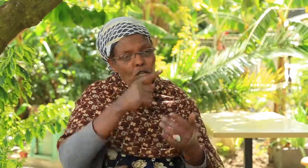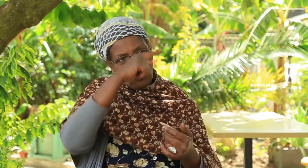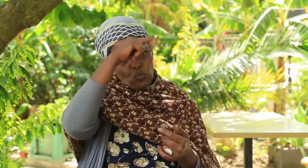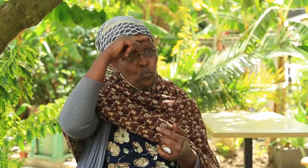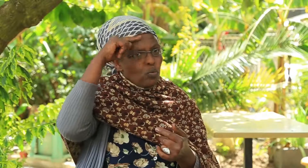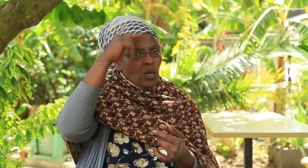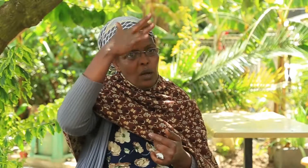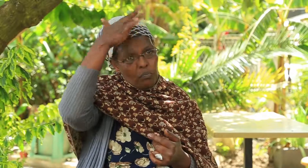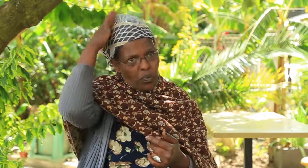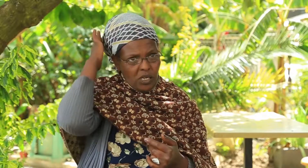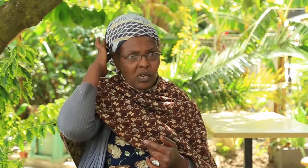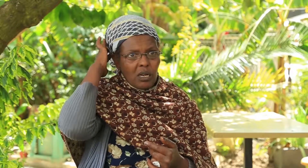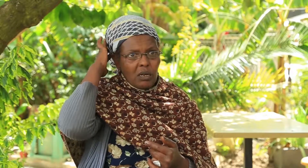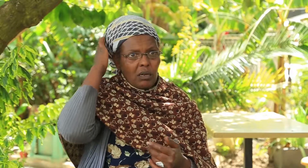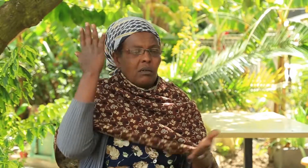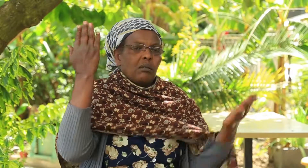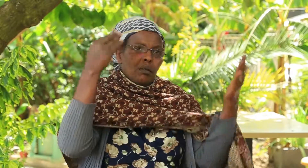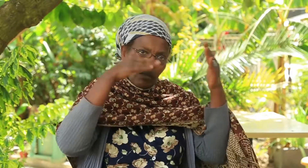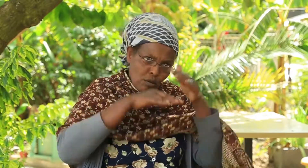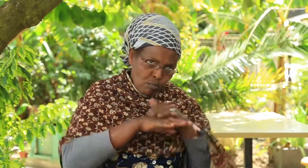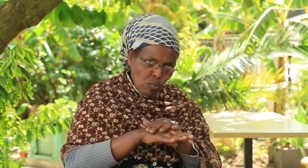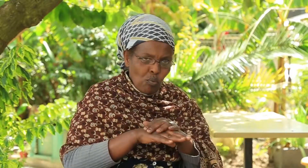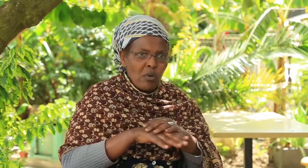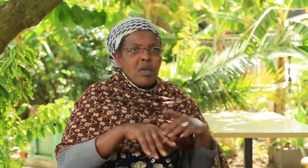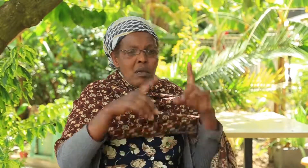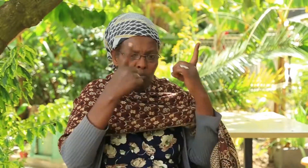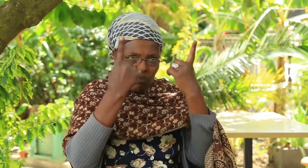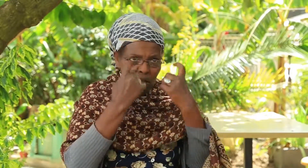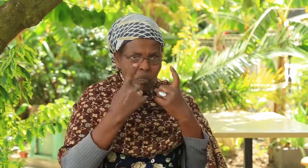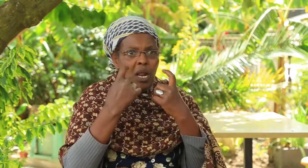and I gave birth to twins, girls.